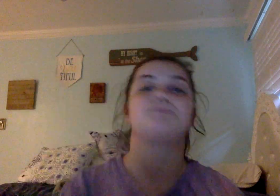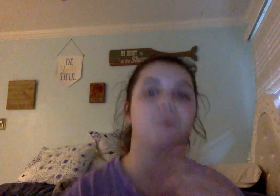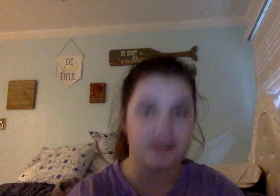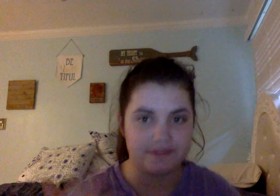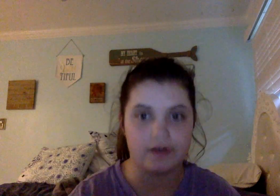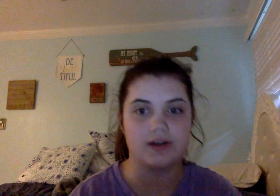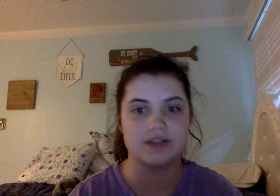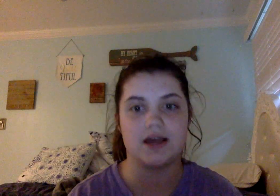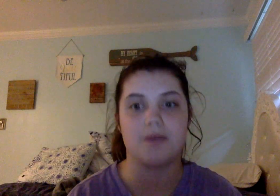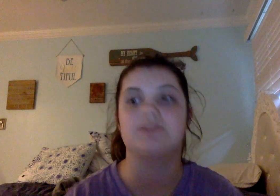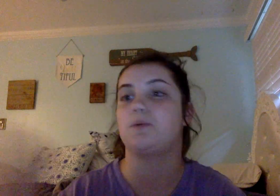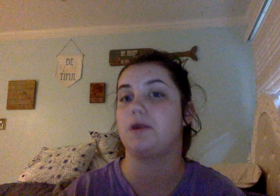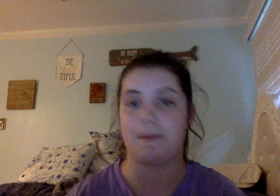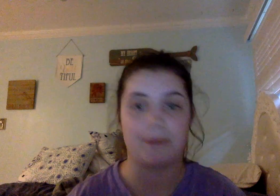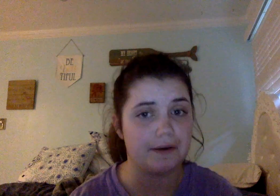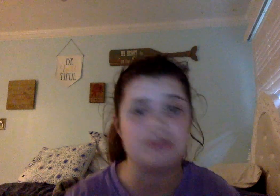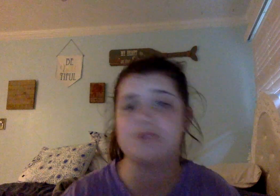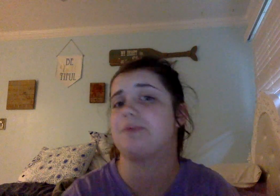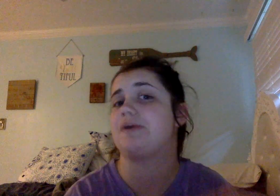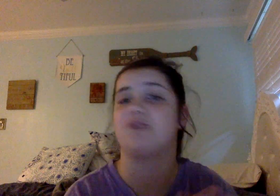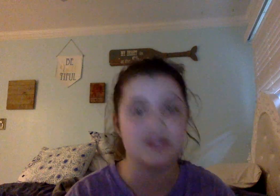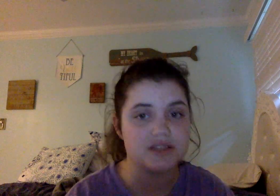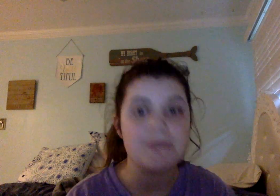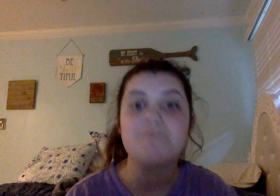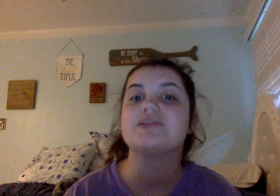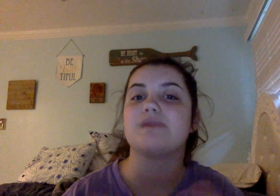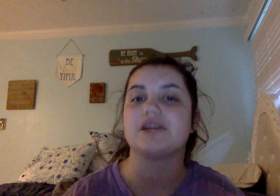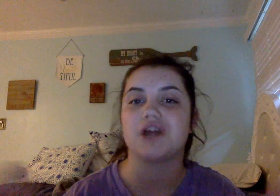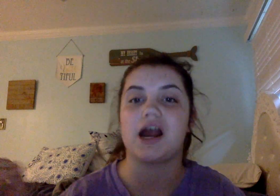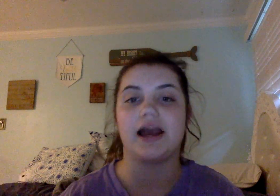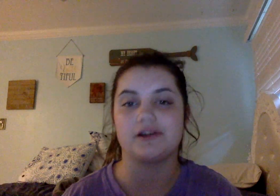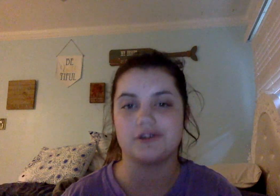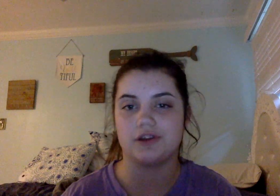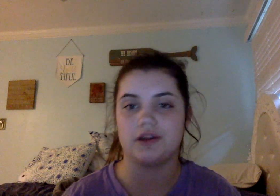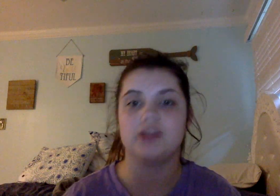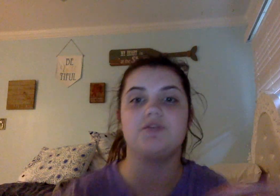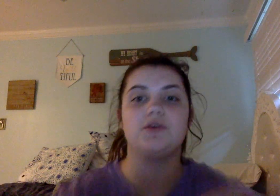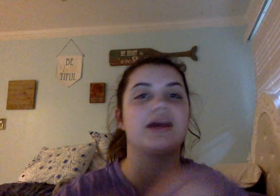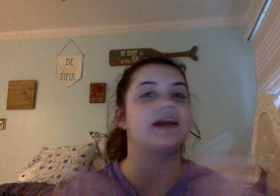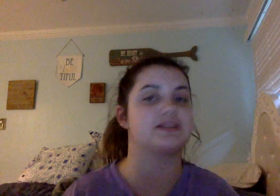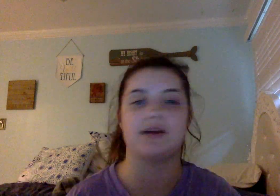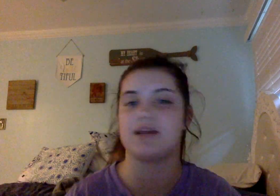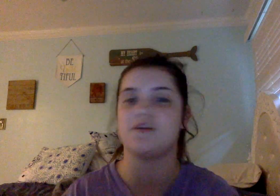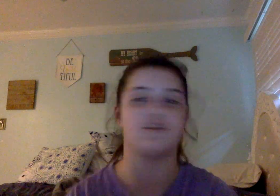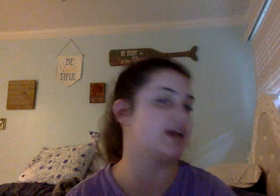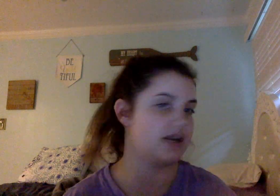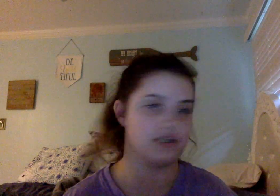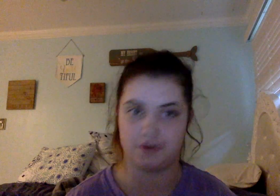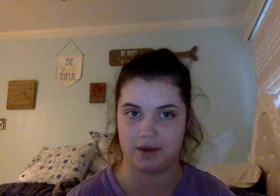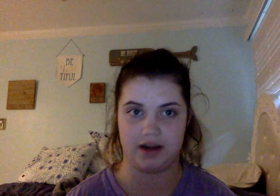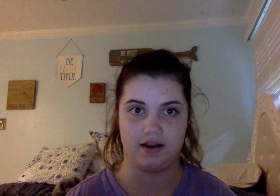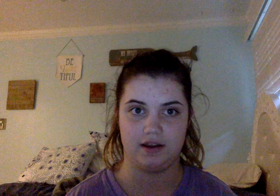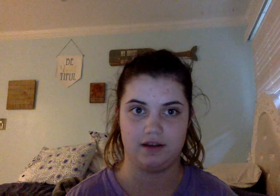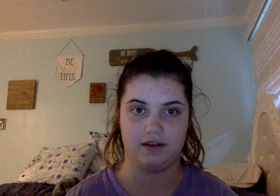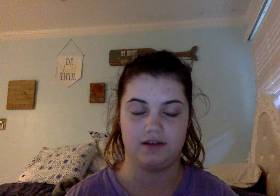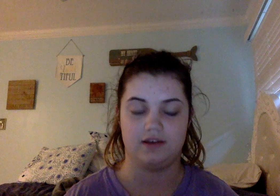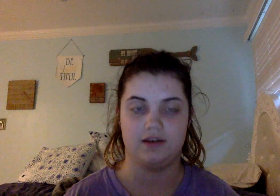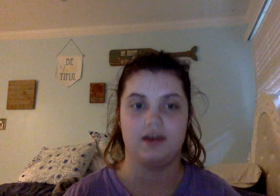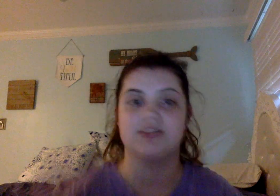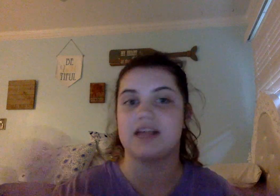explain the concepts to one of my parents or one of my friends to make sure I understood it, because if you can't explain it, then you can't do it. Same thing